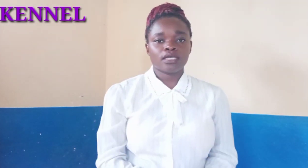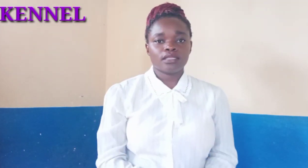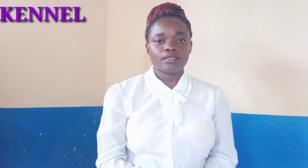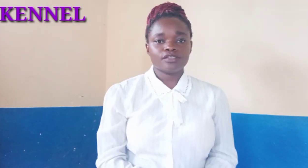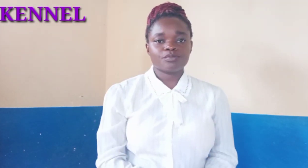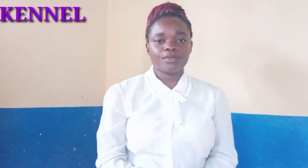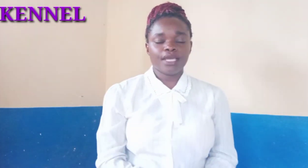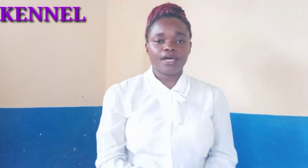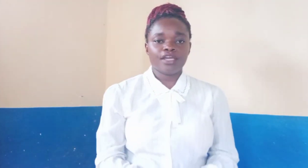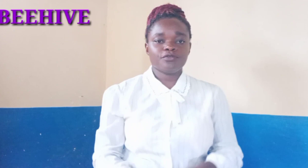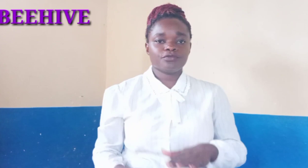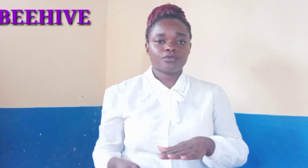This beehive.